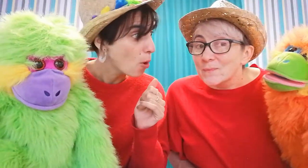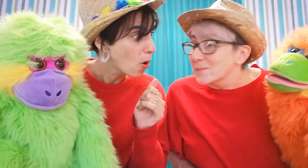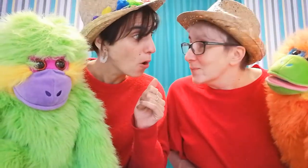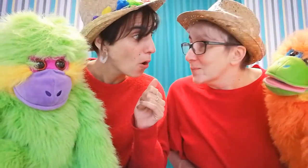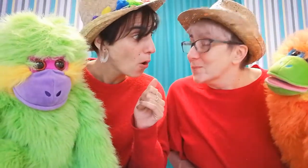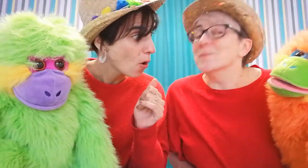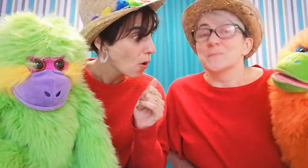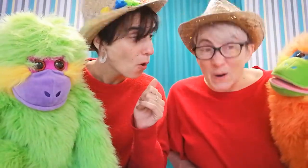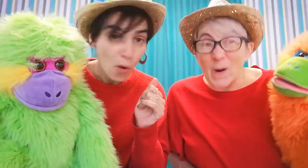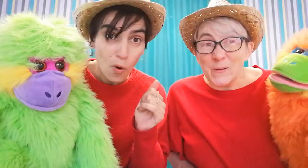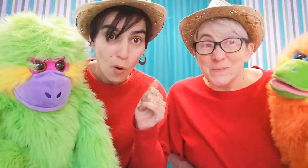More?